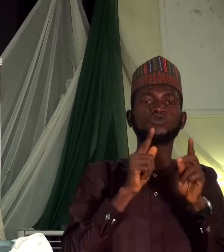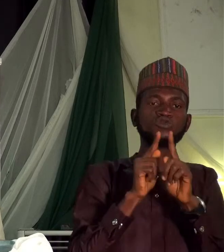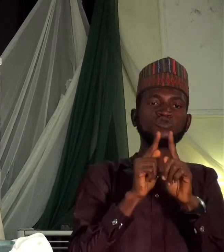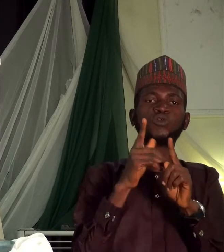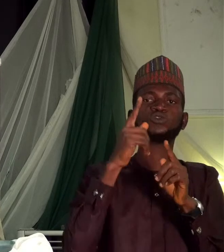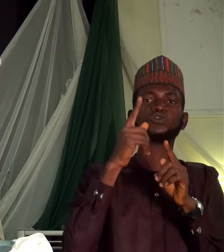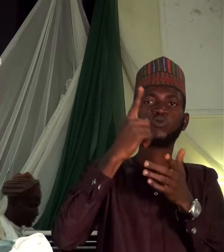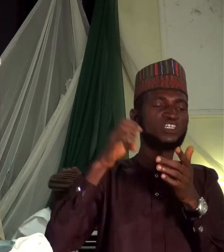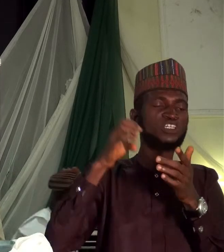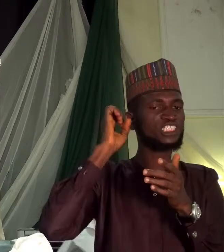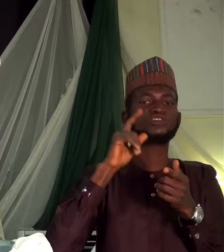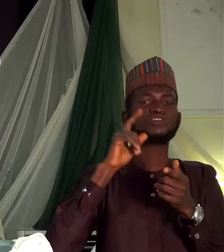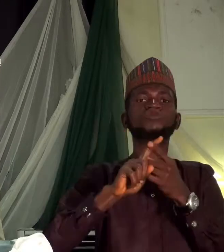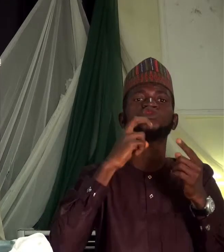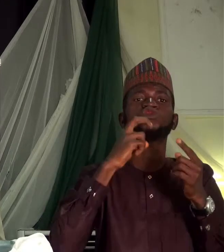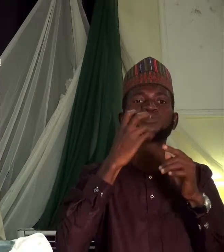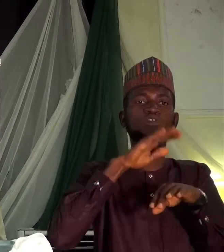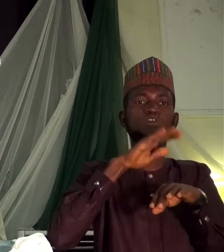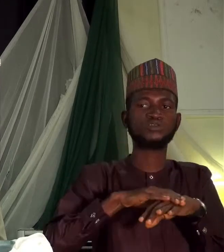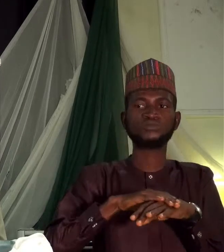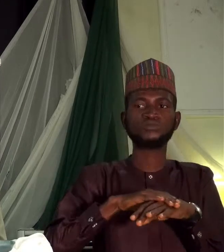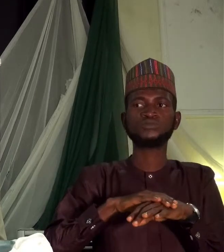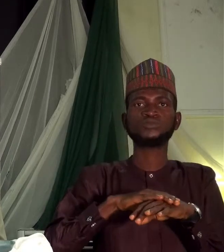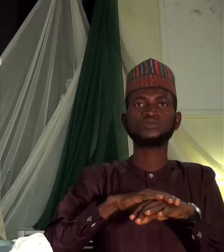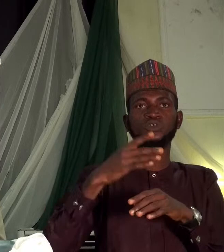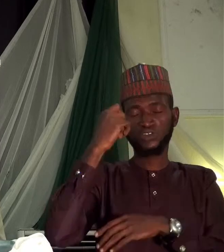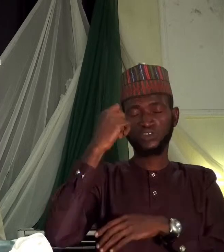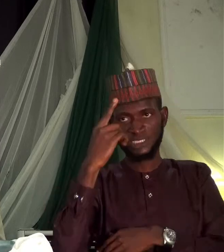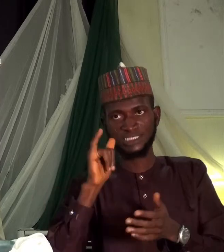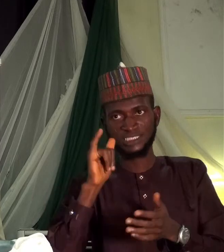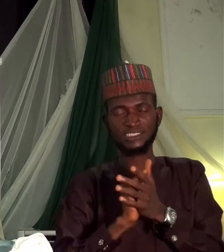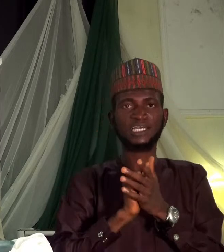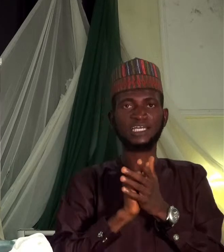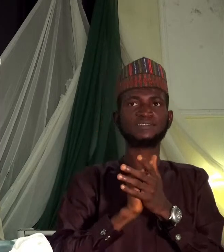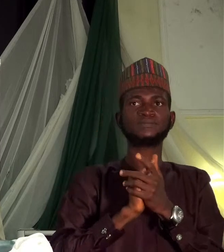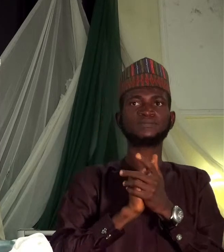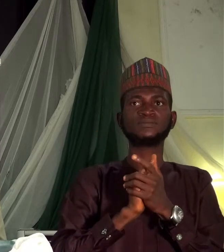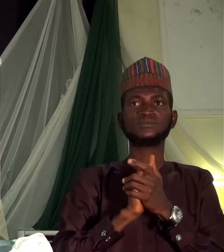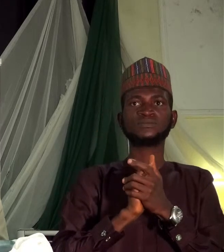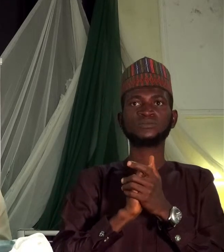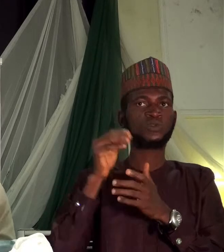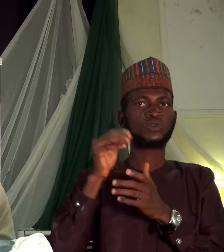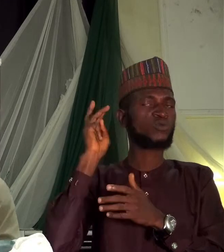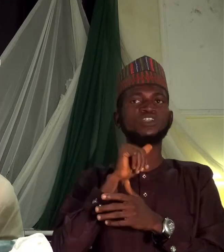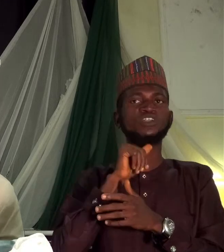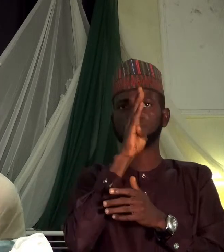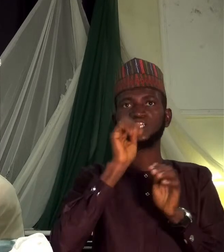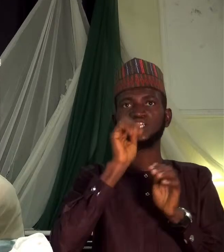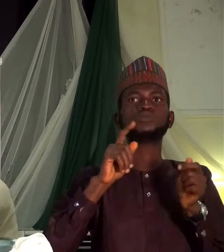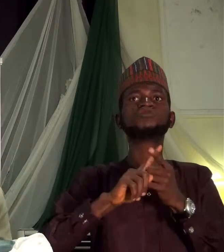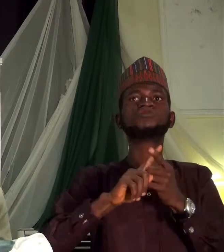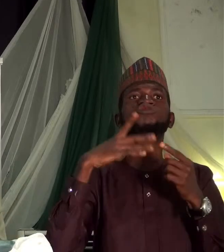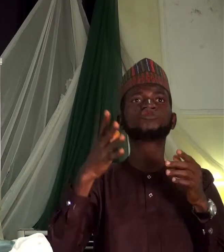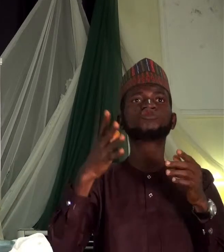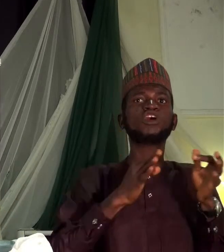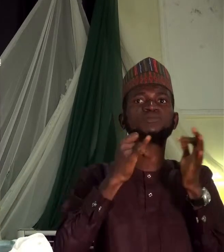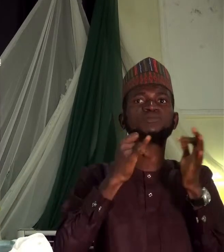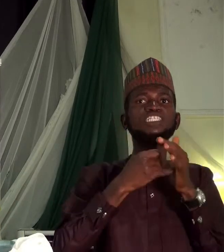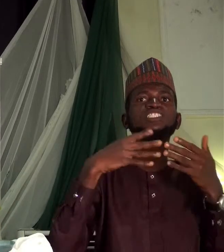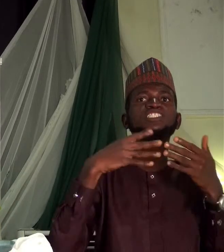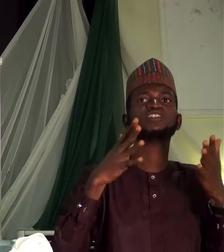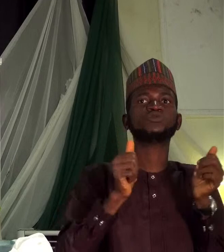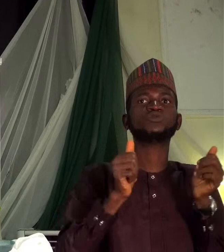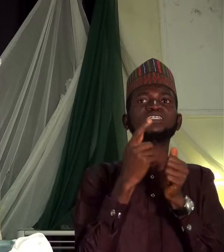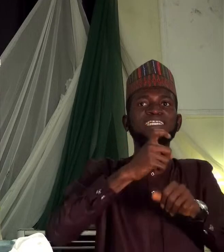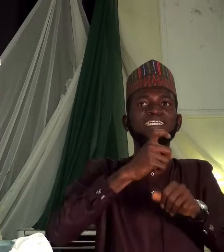on. Though I know quite well that those 13 pages, I will not be able to exhaust them within the period of time allotted